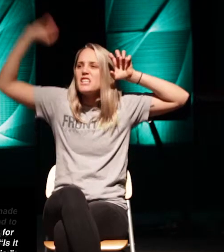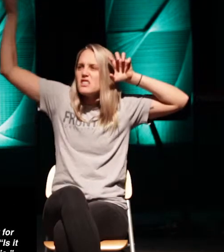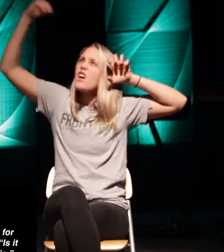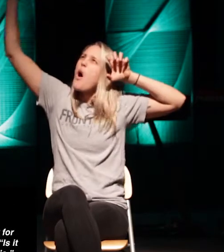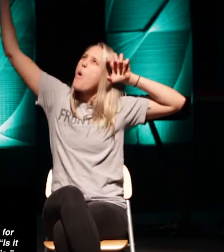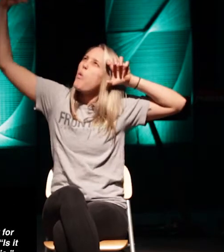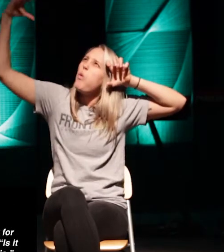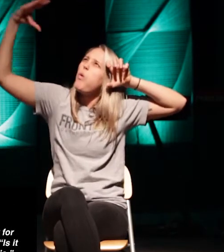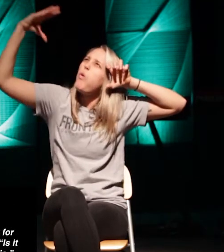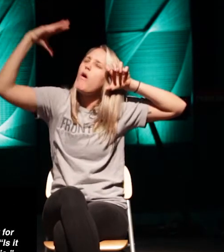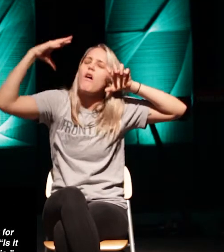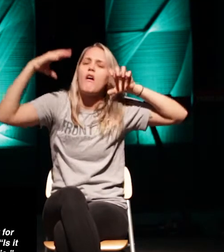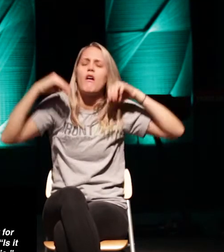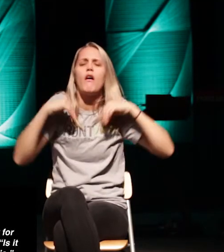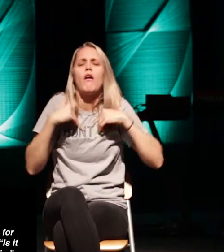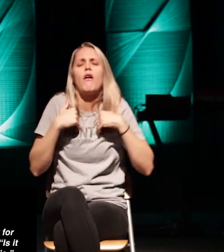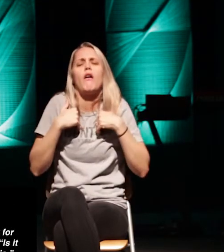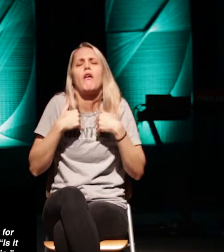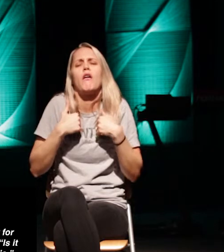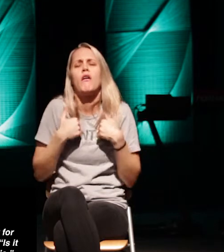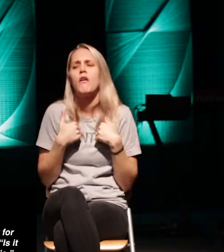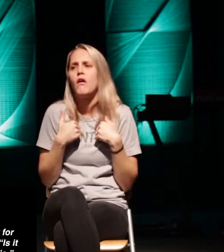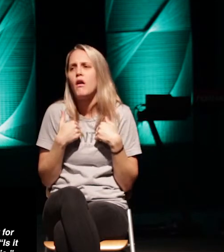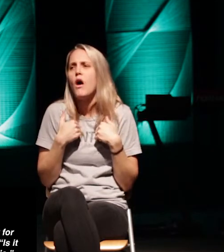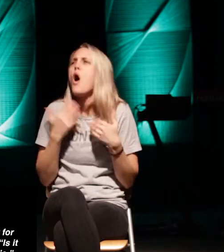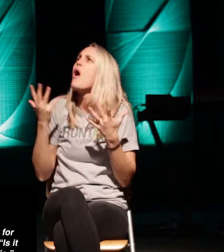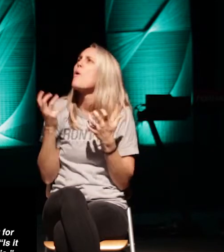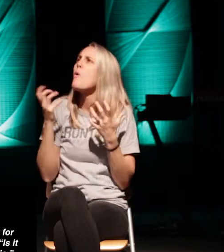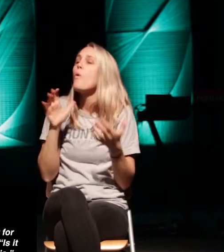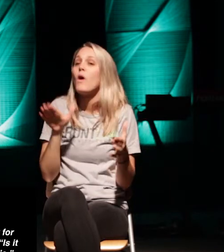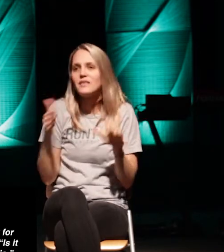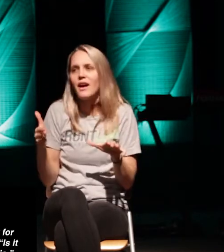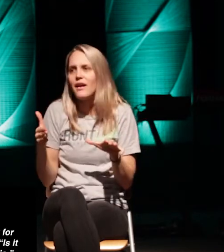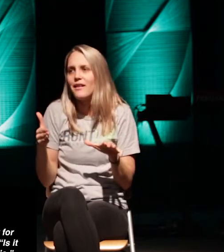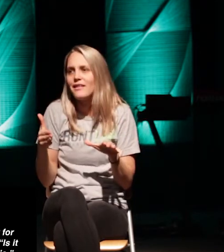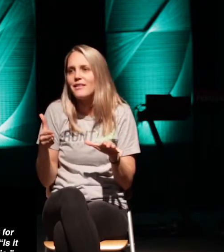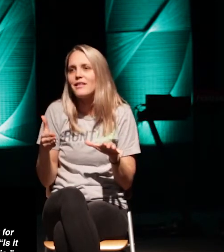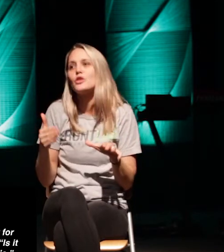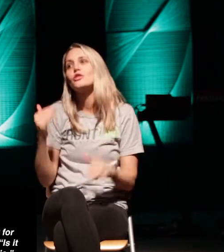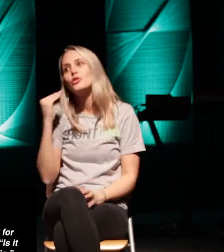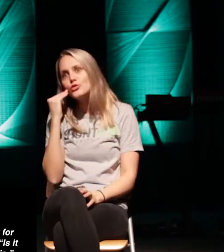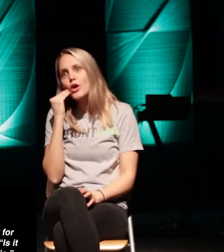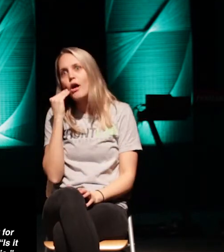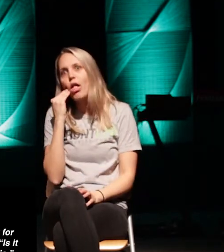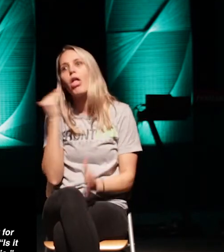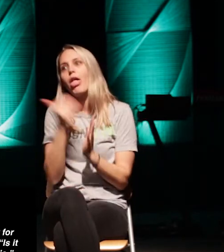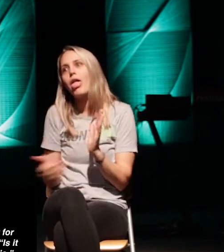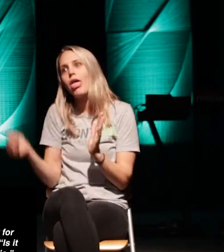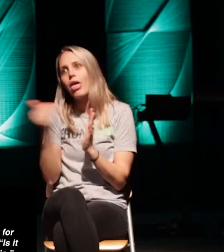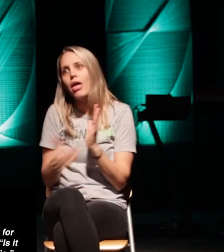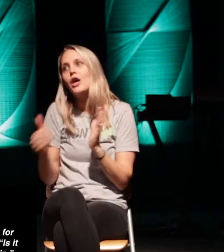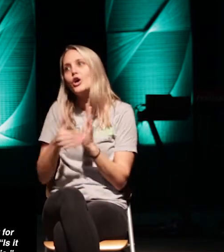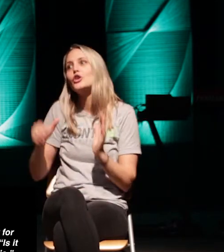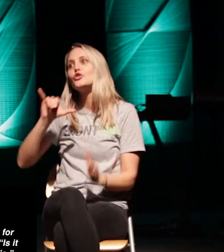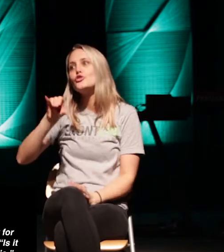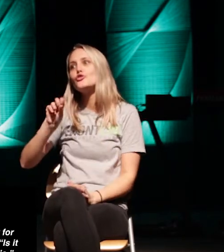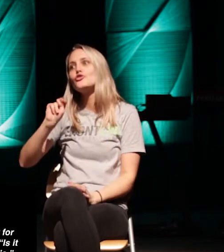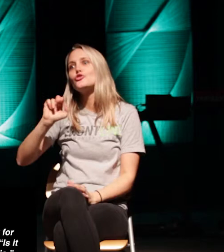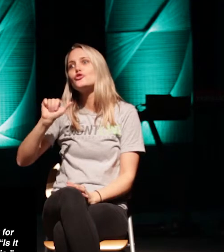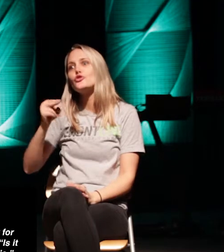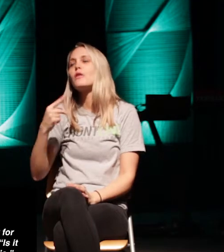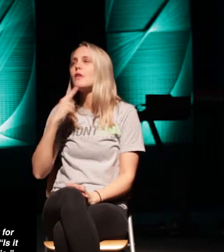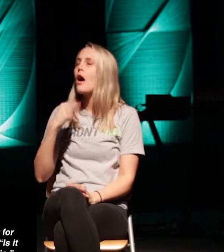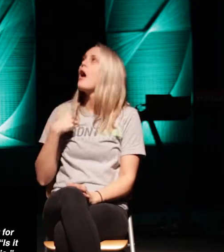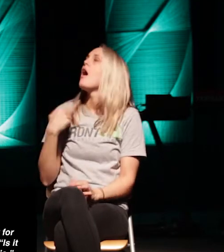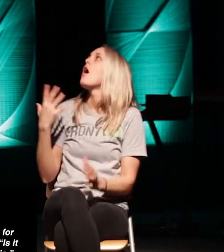He wanted to die. Are we used to hearing this now from Jonah? God, I'm hot, I'm sweaty, I want to